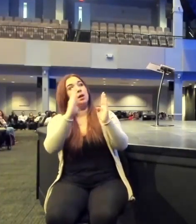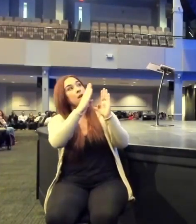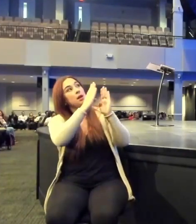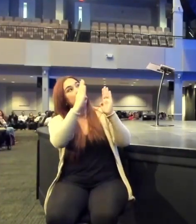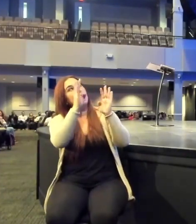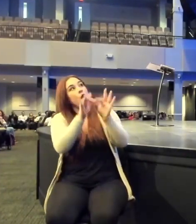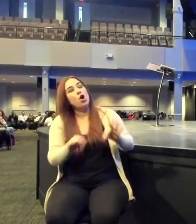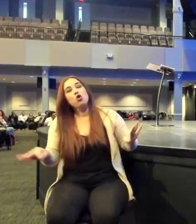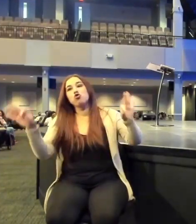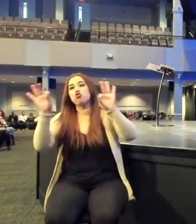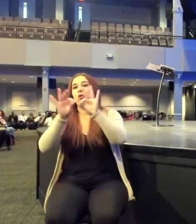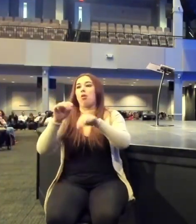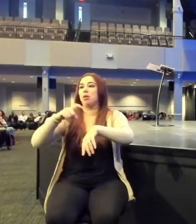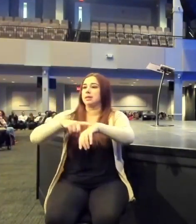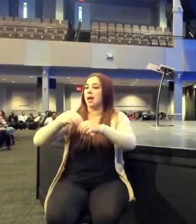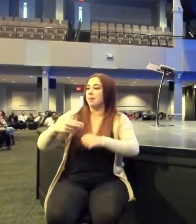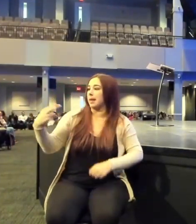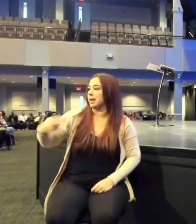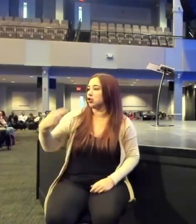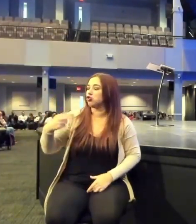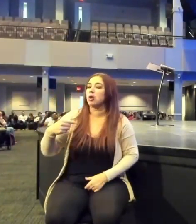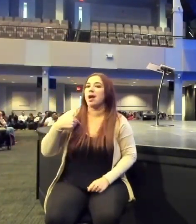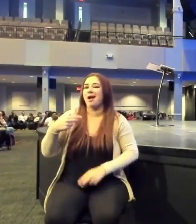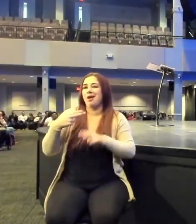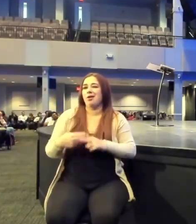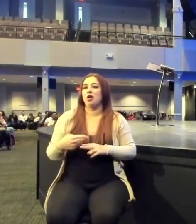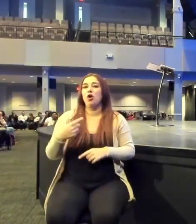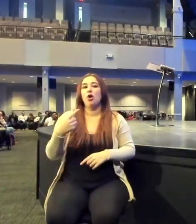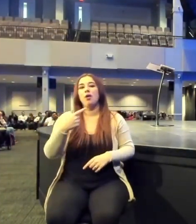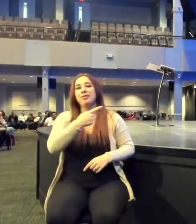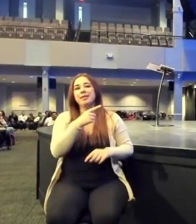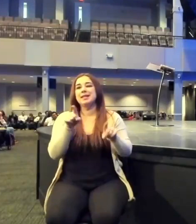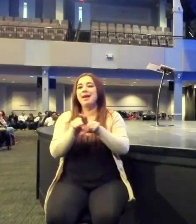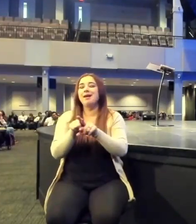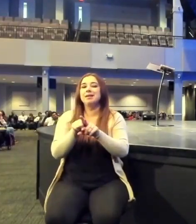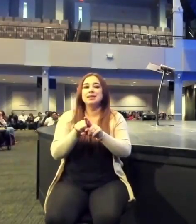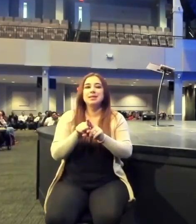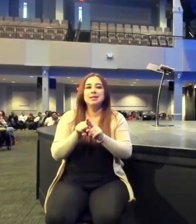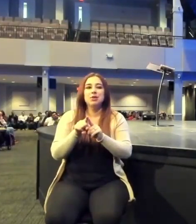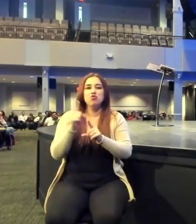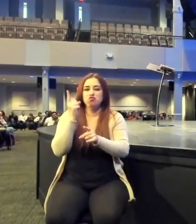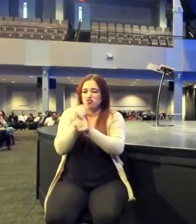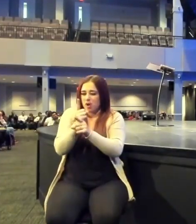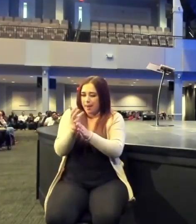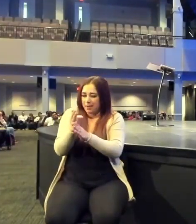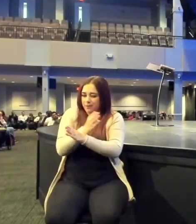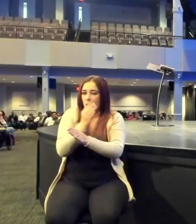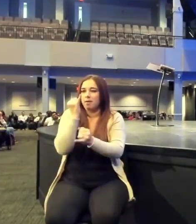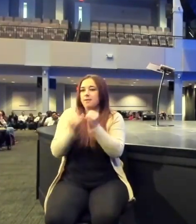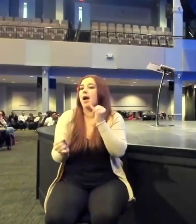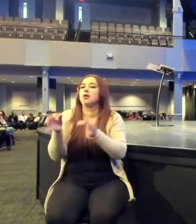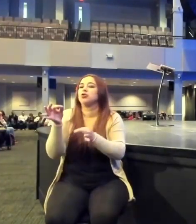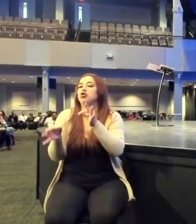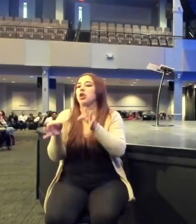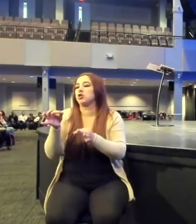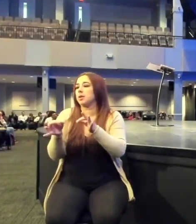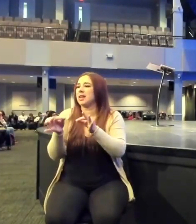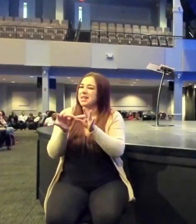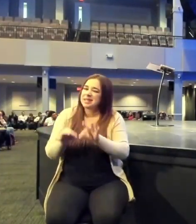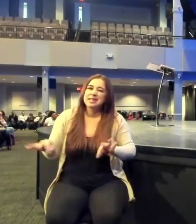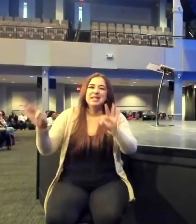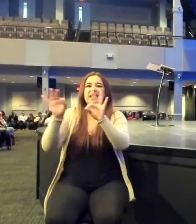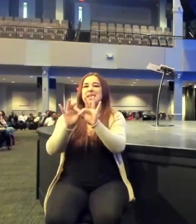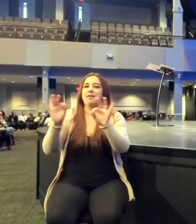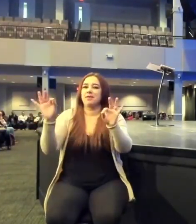critical time in history. It's what I would call, or what we might refer to as, right before the final judgment, a significant